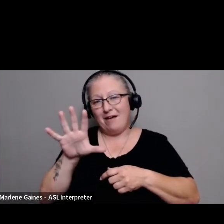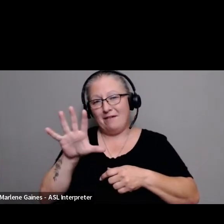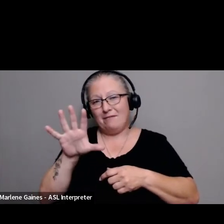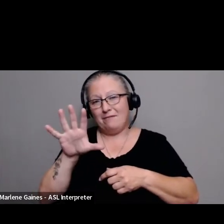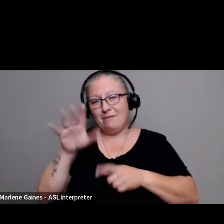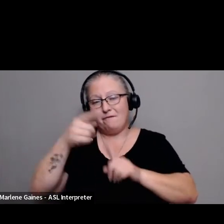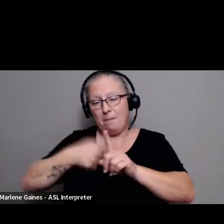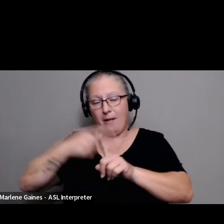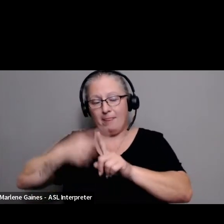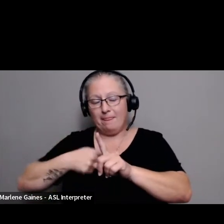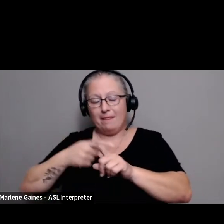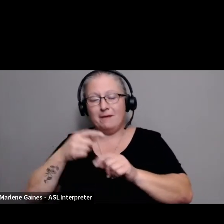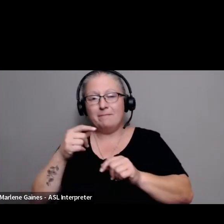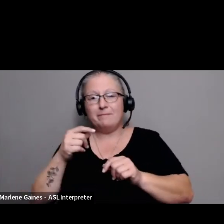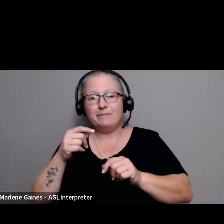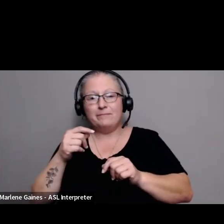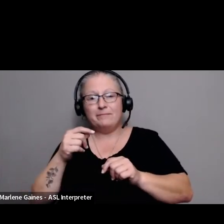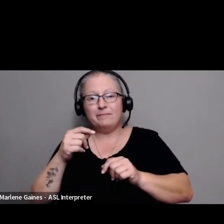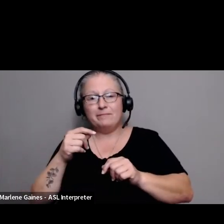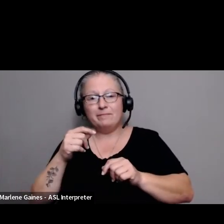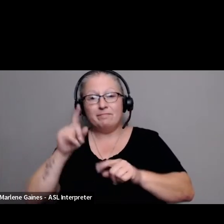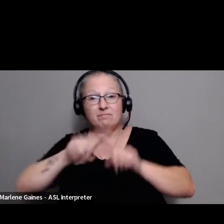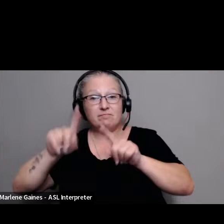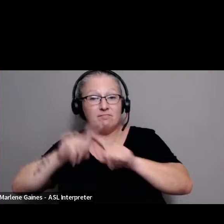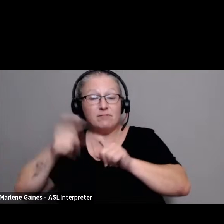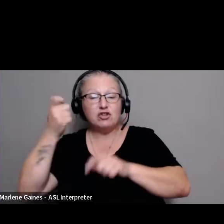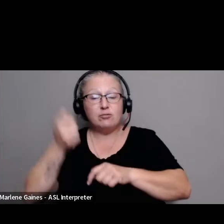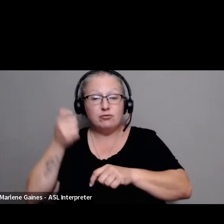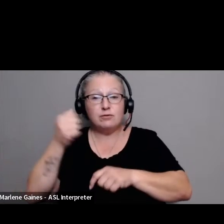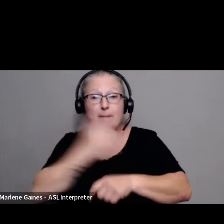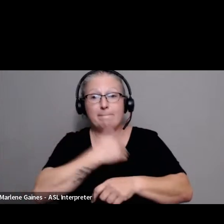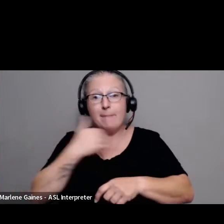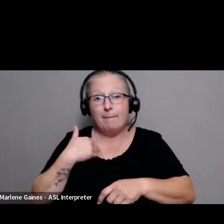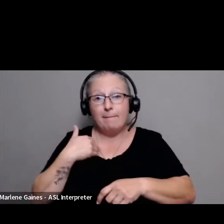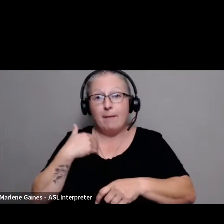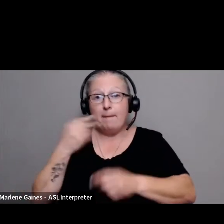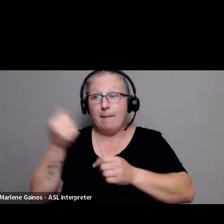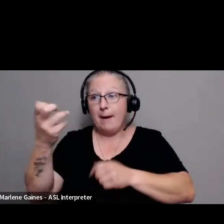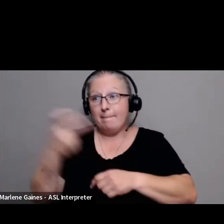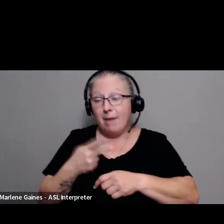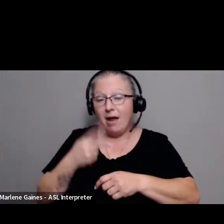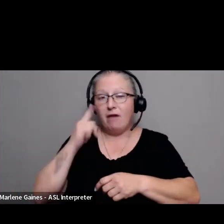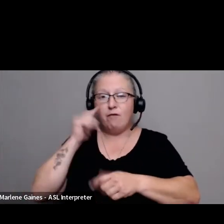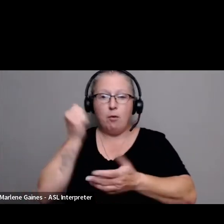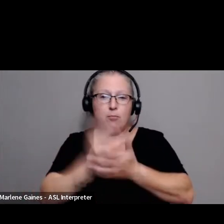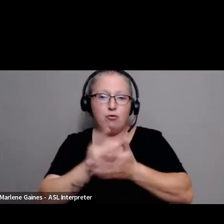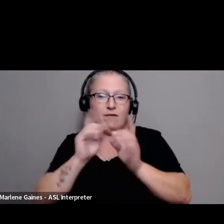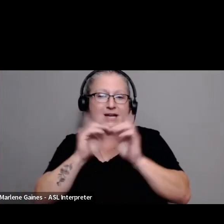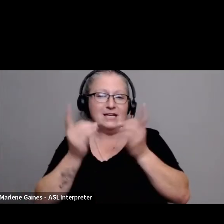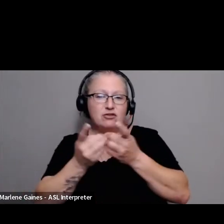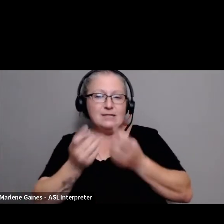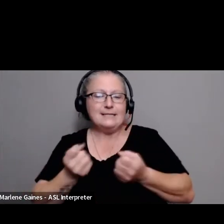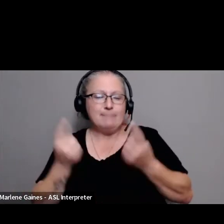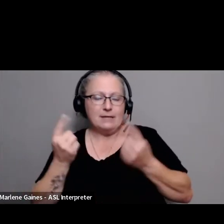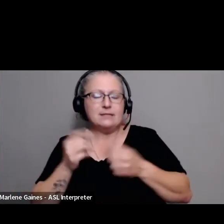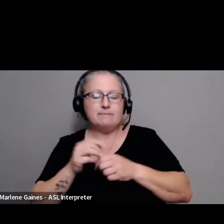$275 per month. Okay. Various subscriptions, memberships, and reimbursements for approved district